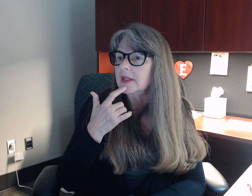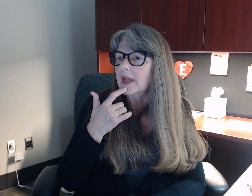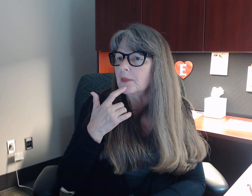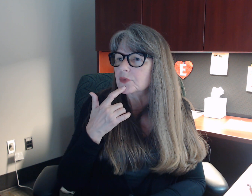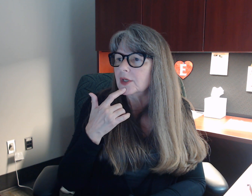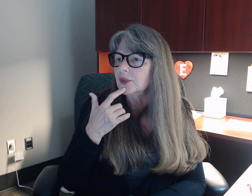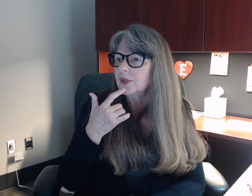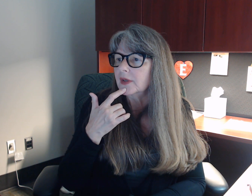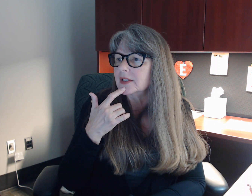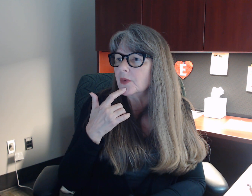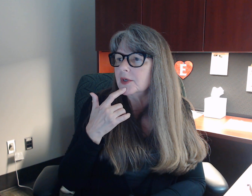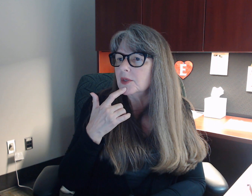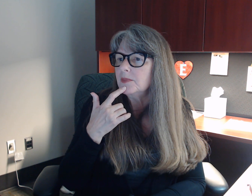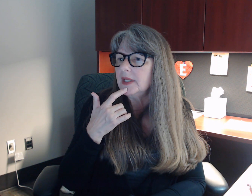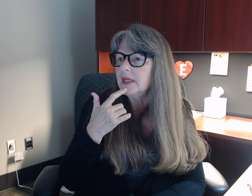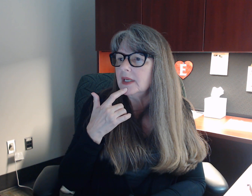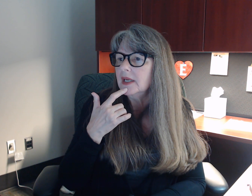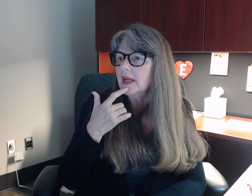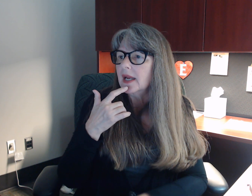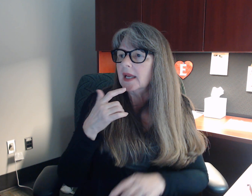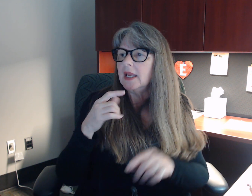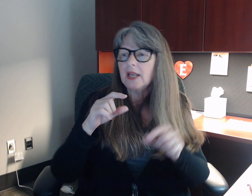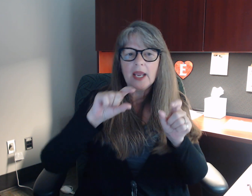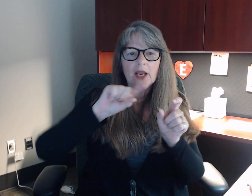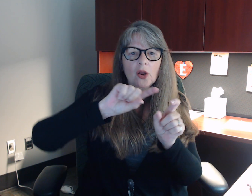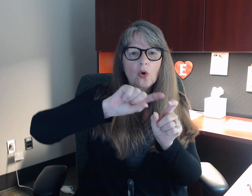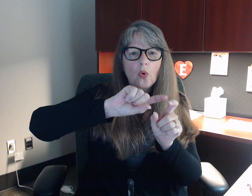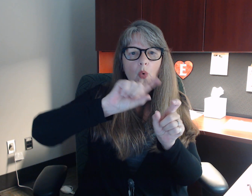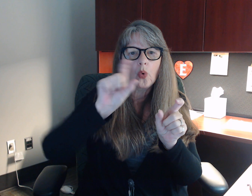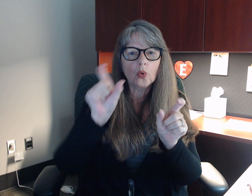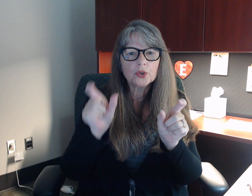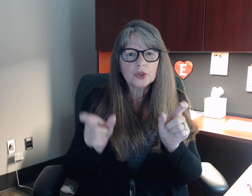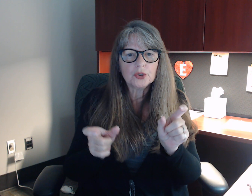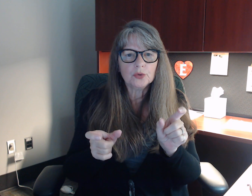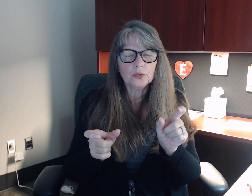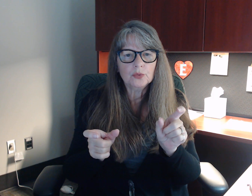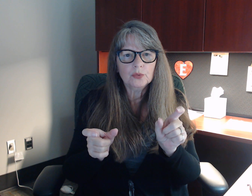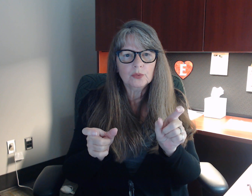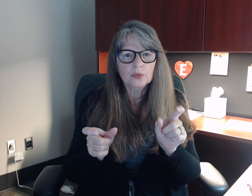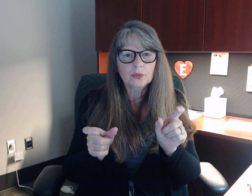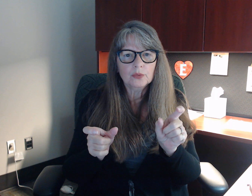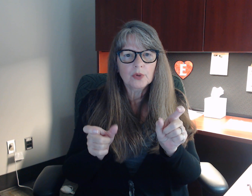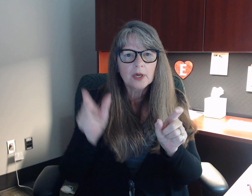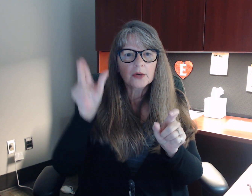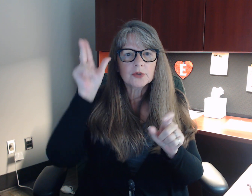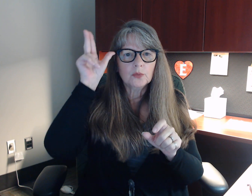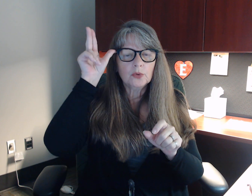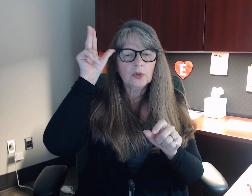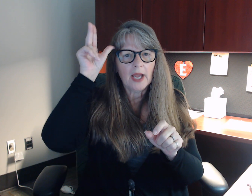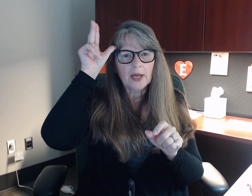I'm trying to look on it. It's going to be in a horseshoe. So I don't want